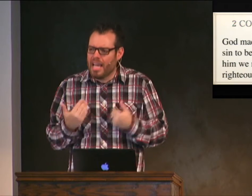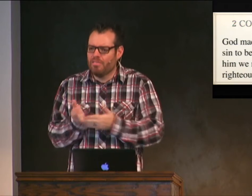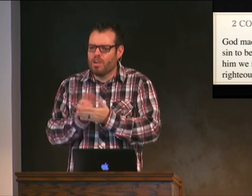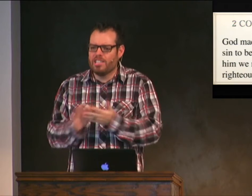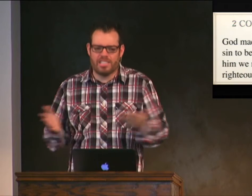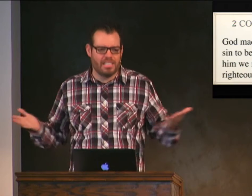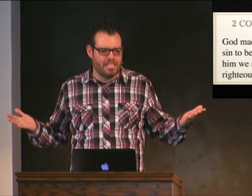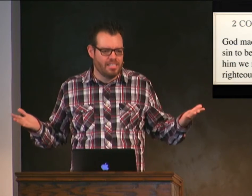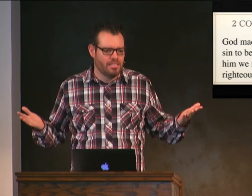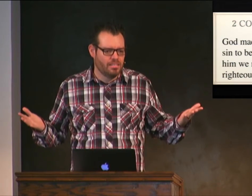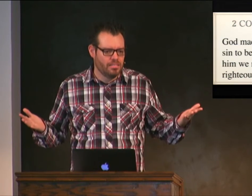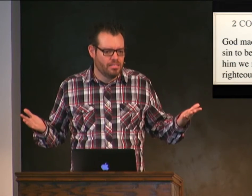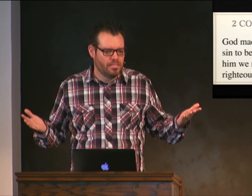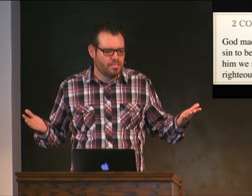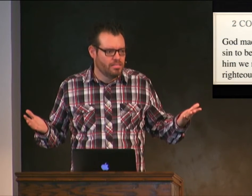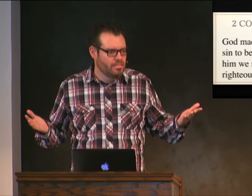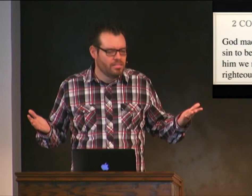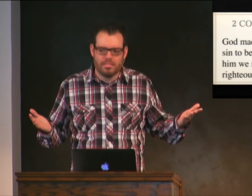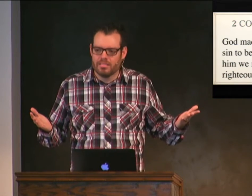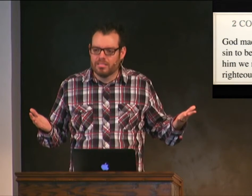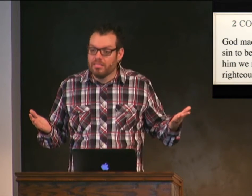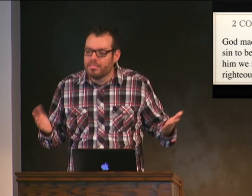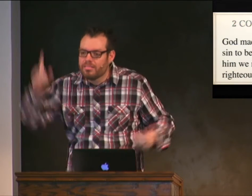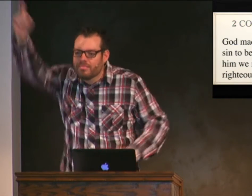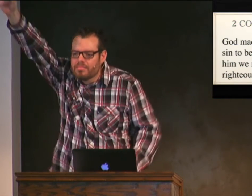How can I have righteousness?